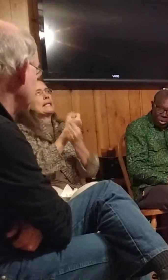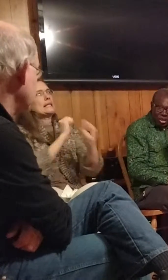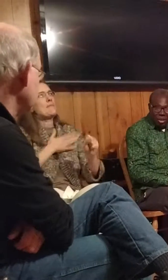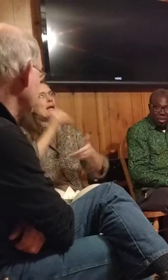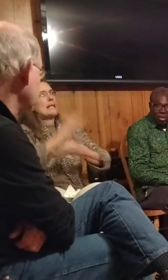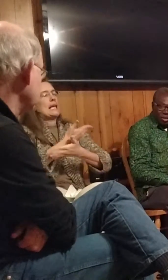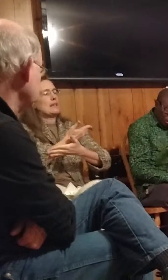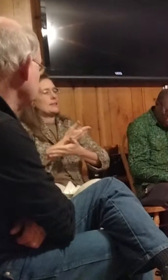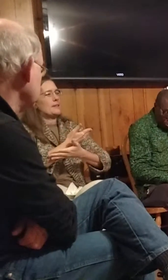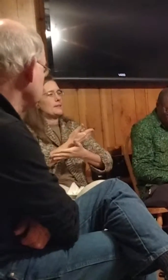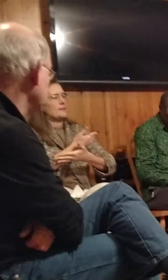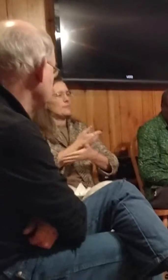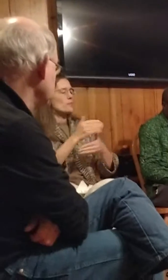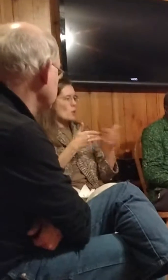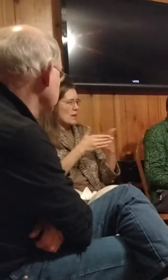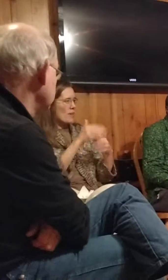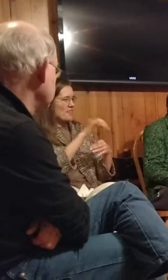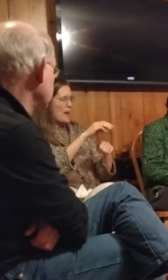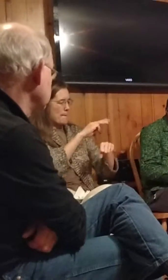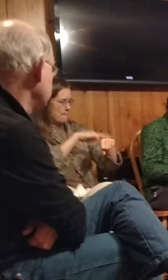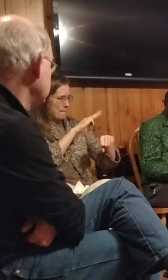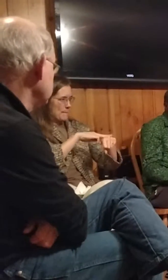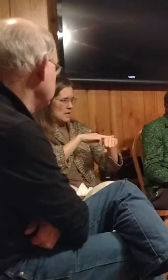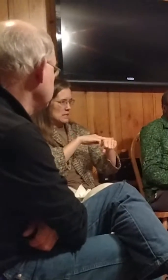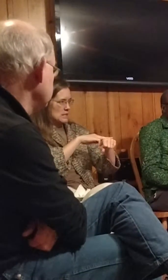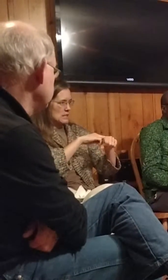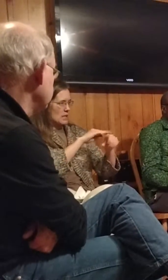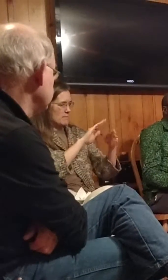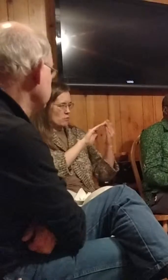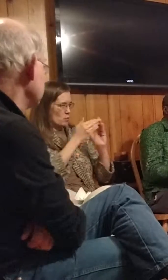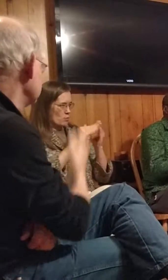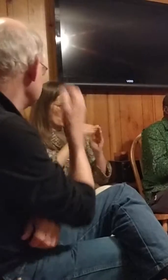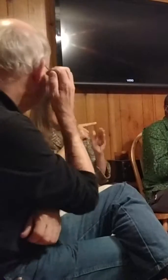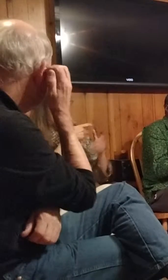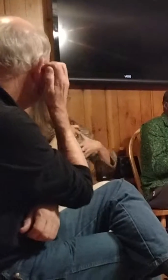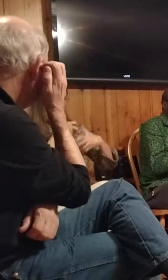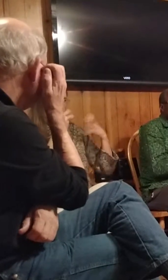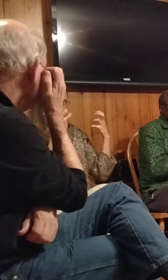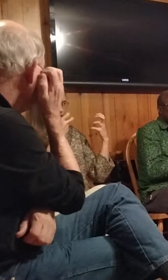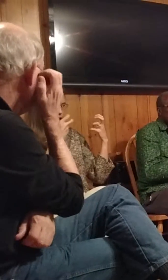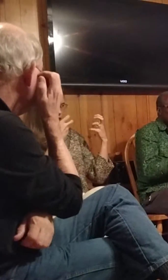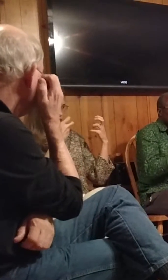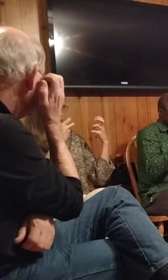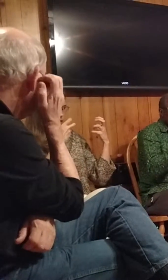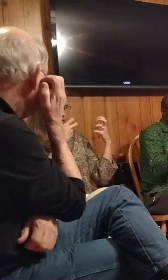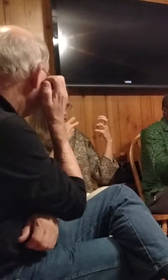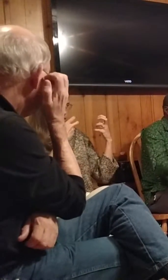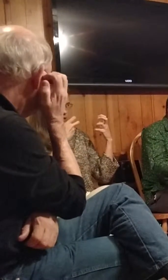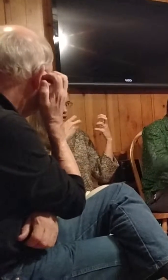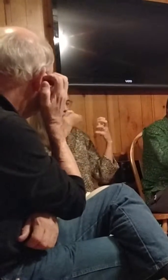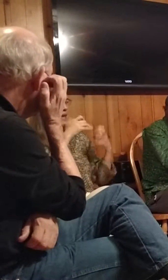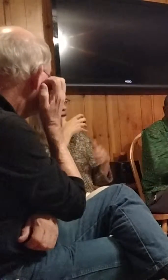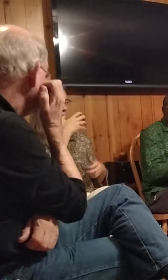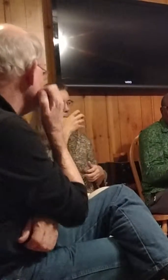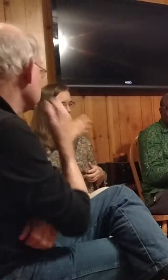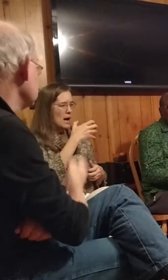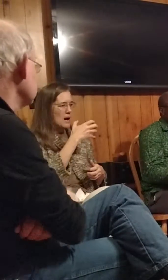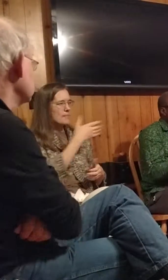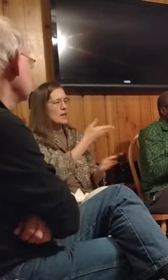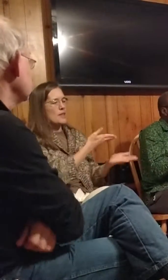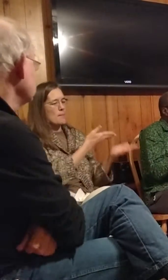the community, the people were angry. So they took the man to the